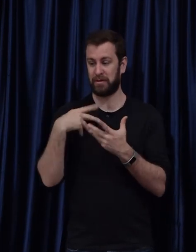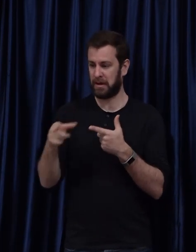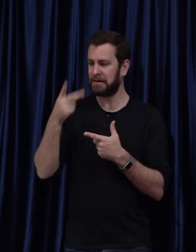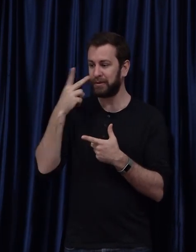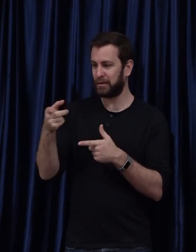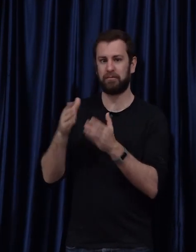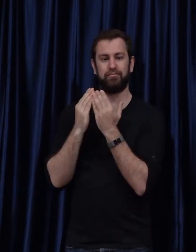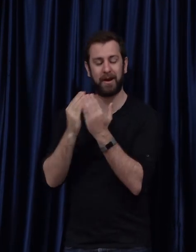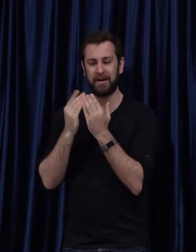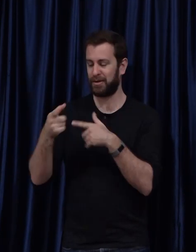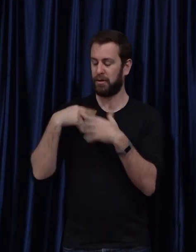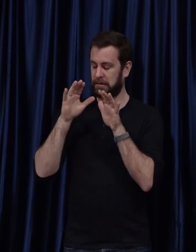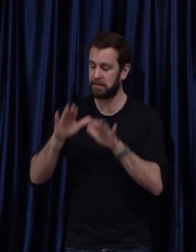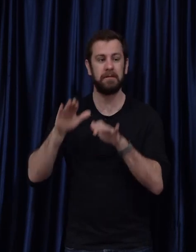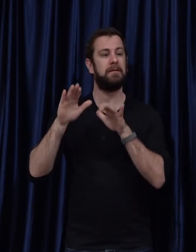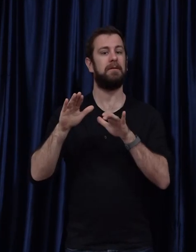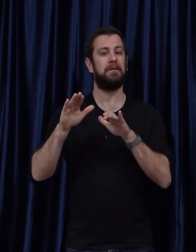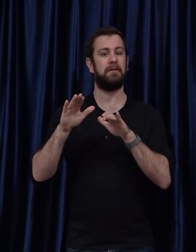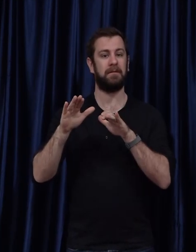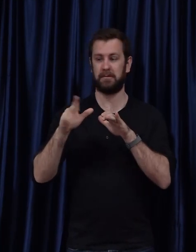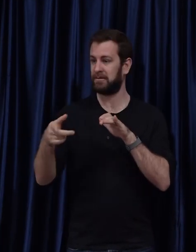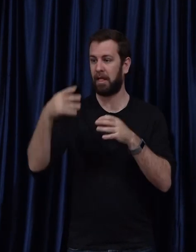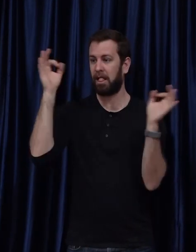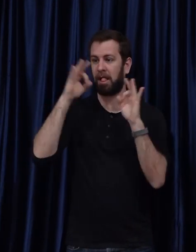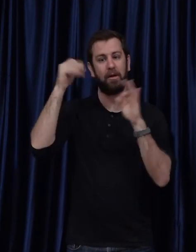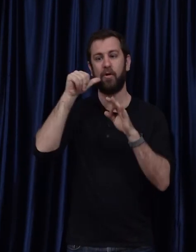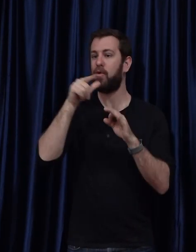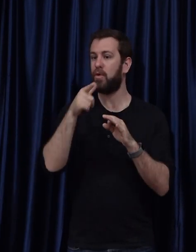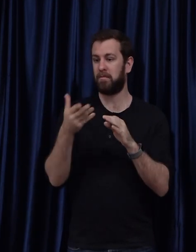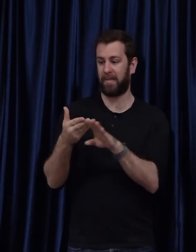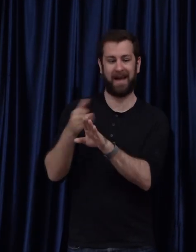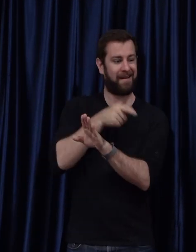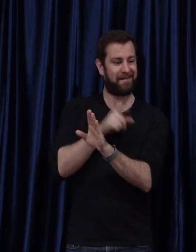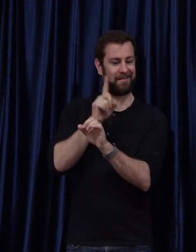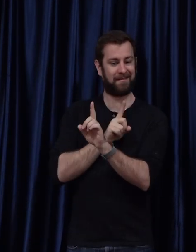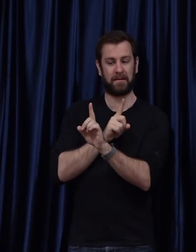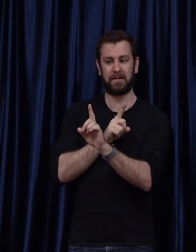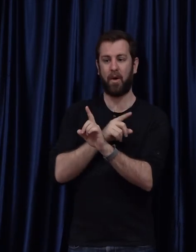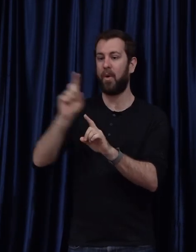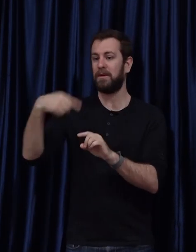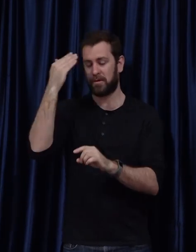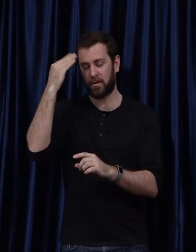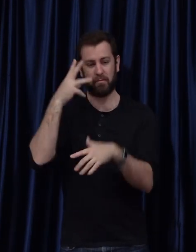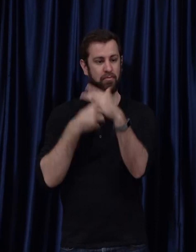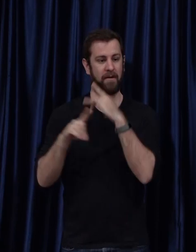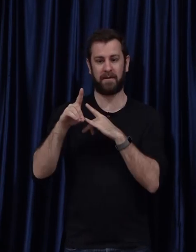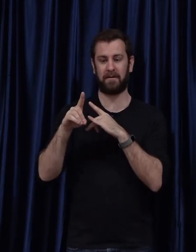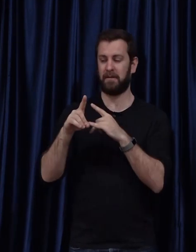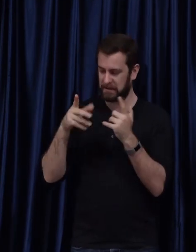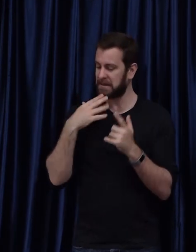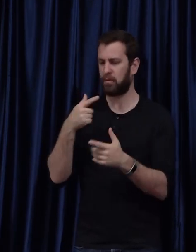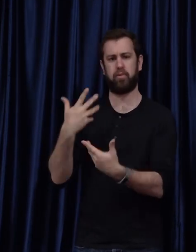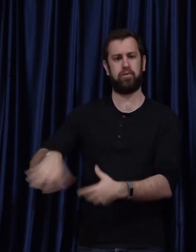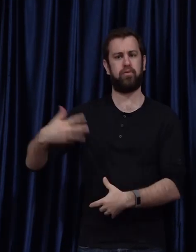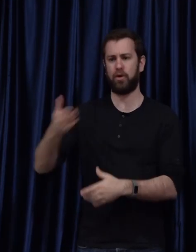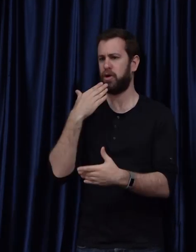prayer, you were in supplication, clueless of who was standing behind you, only to know the Prophet of Allah was endorsing your prayer